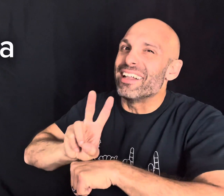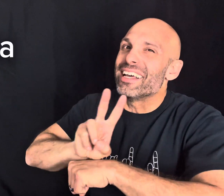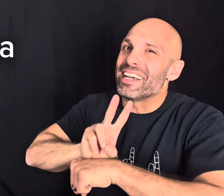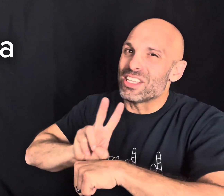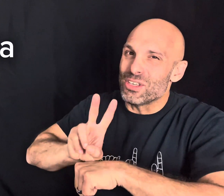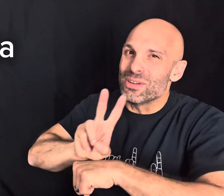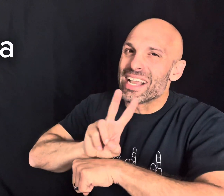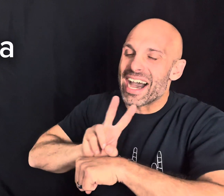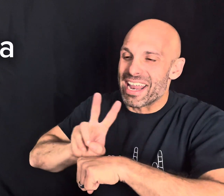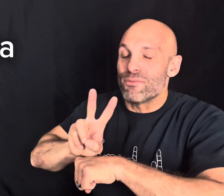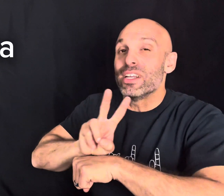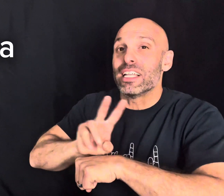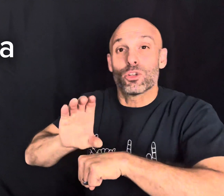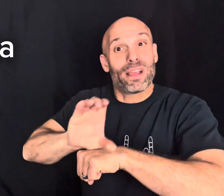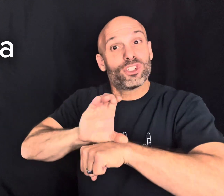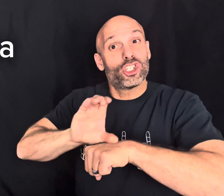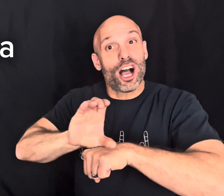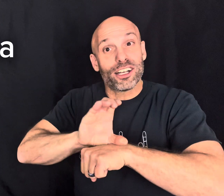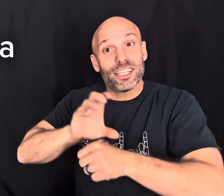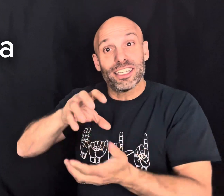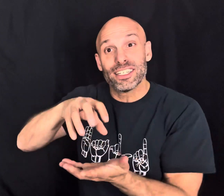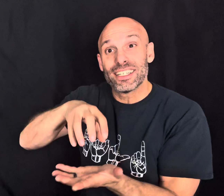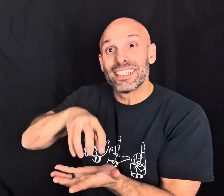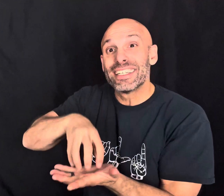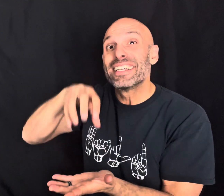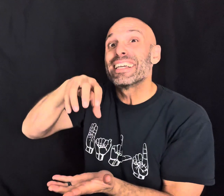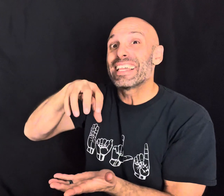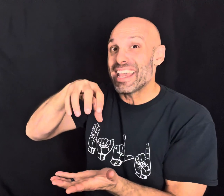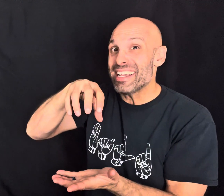Vanilla, you got it, vanilla. So we have chocolate cake,